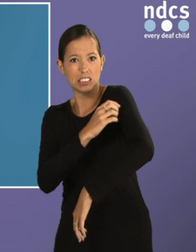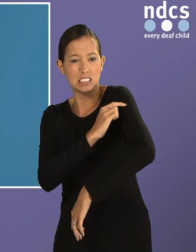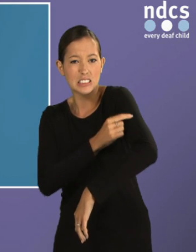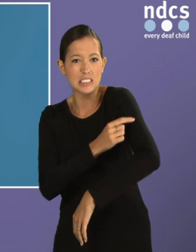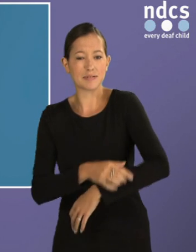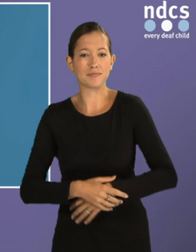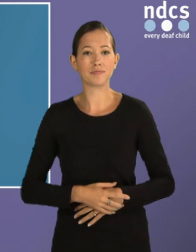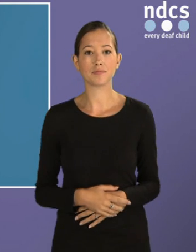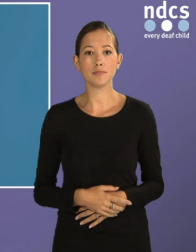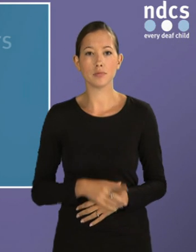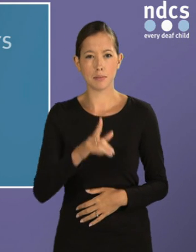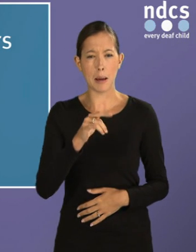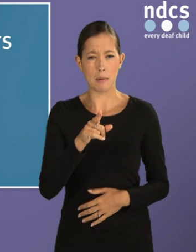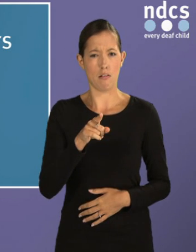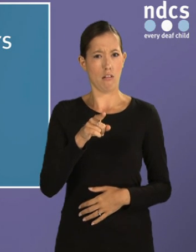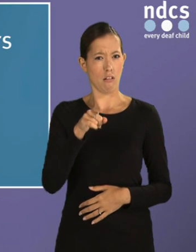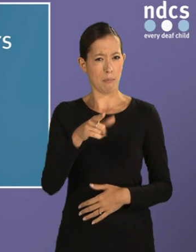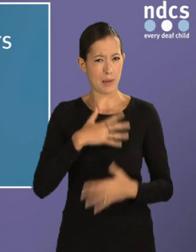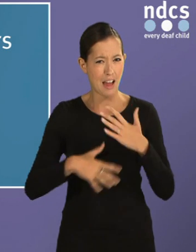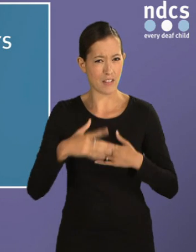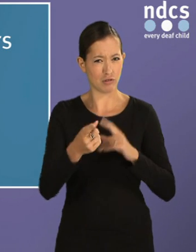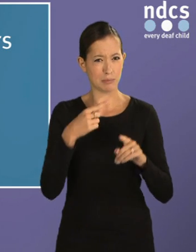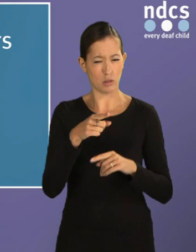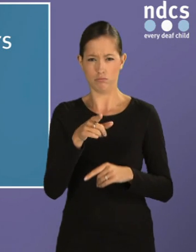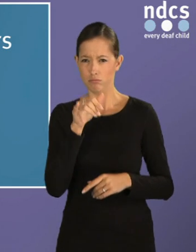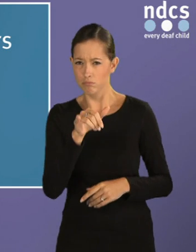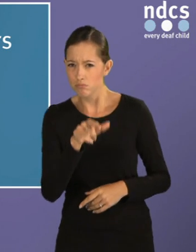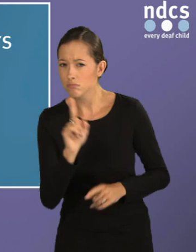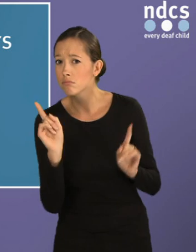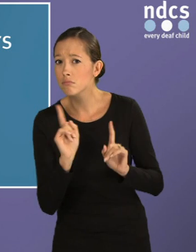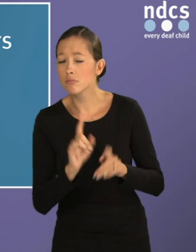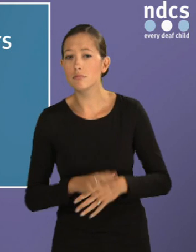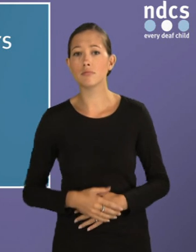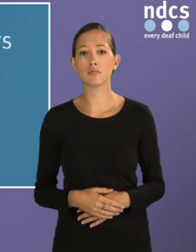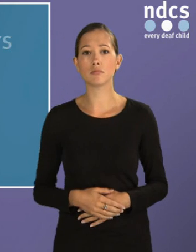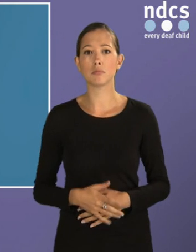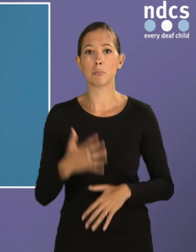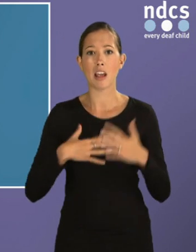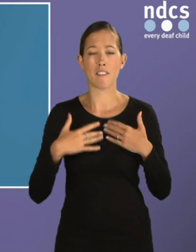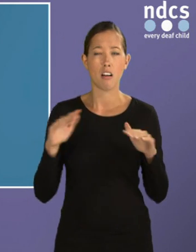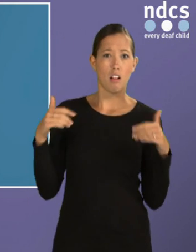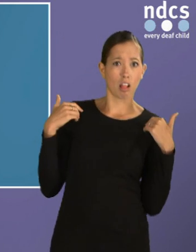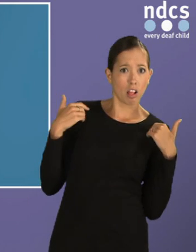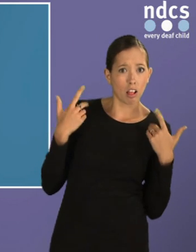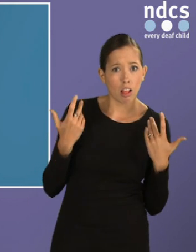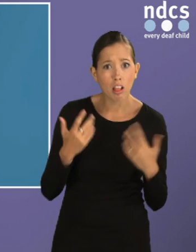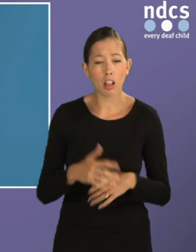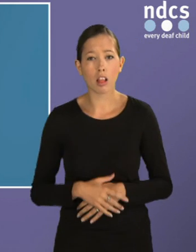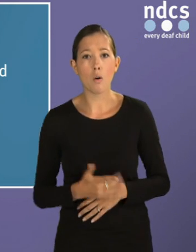marks. You might be alerted by particular behaviours and responses such as withdrawn